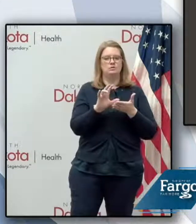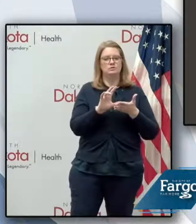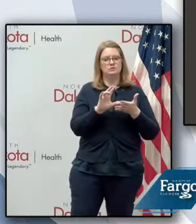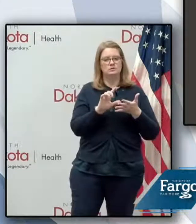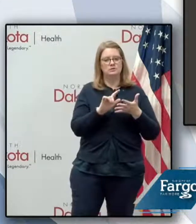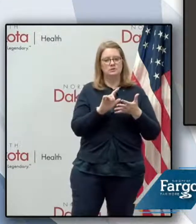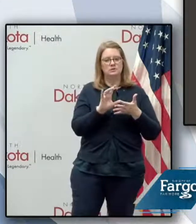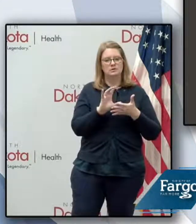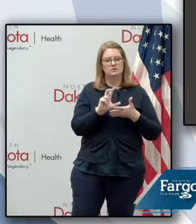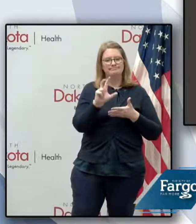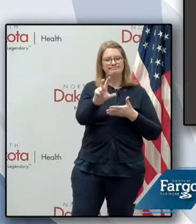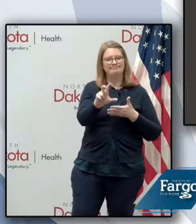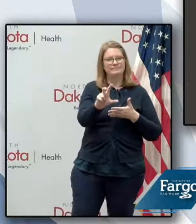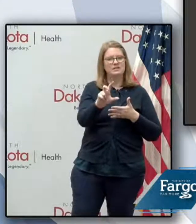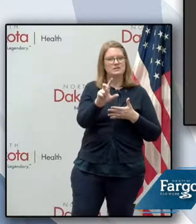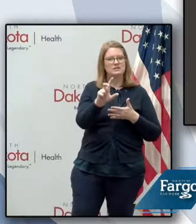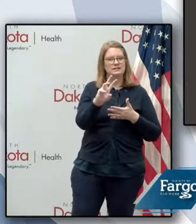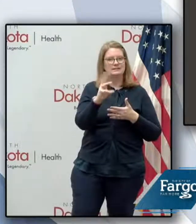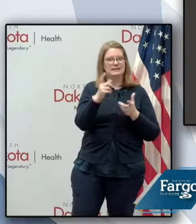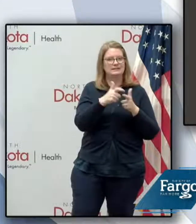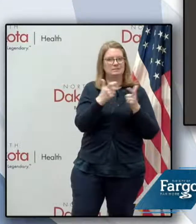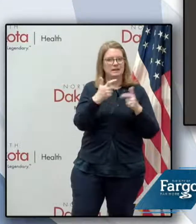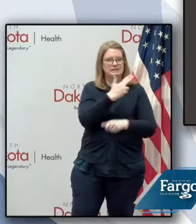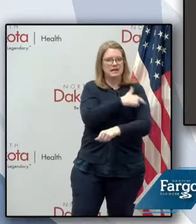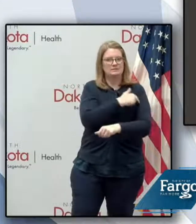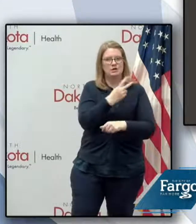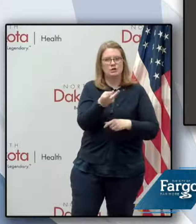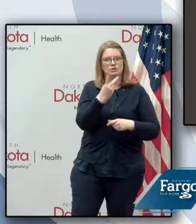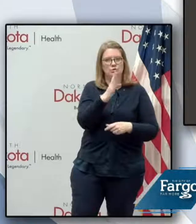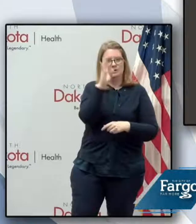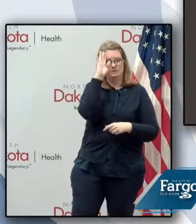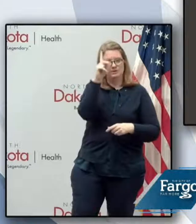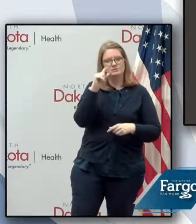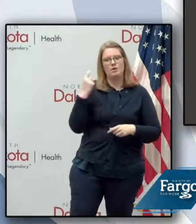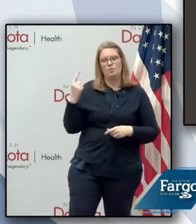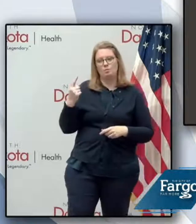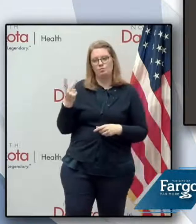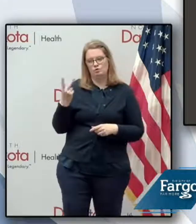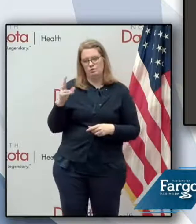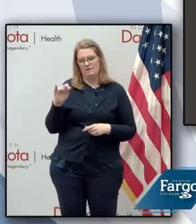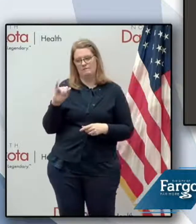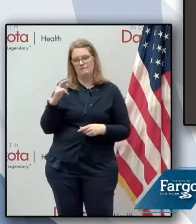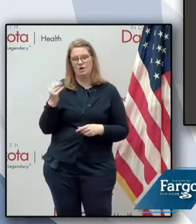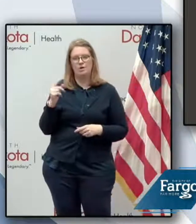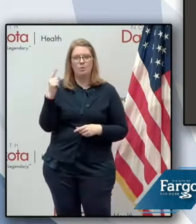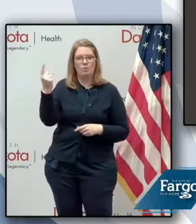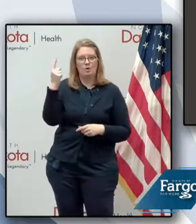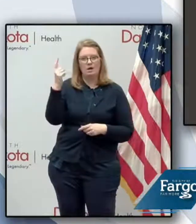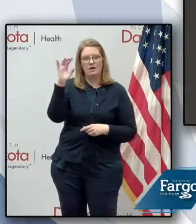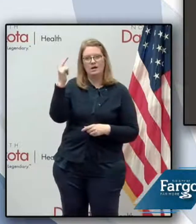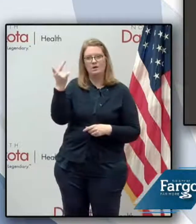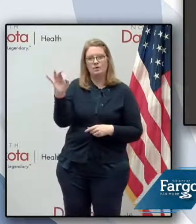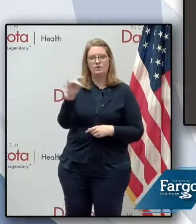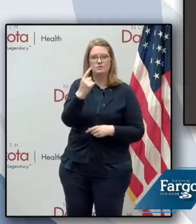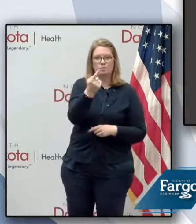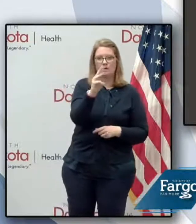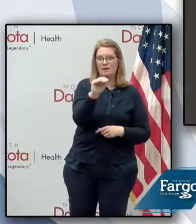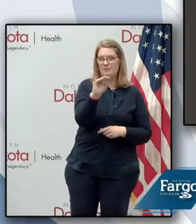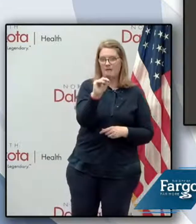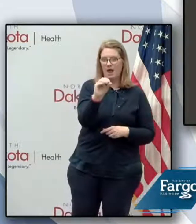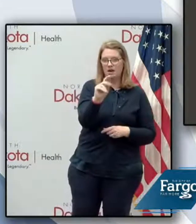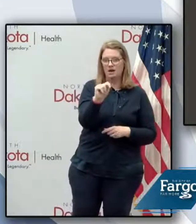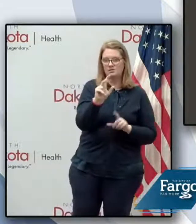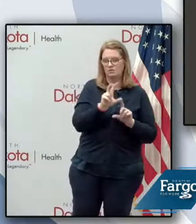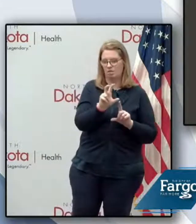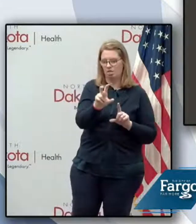large referral hospitals, 2 in Bismarck, 2 in Fargo, 1 in Grand Forks and Minot. These hospitals have played, will continue to